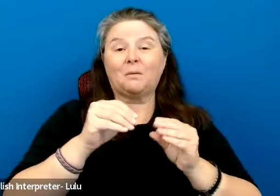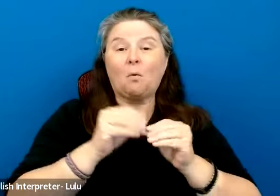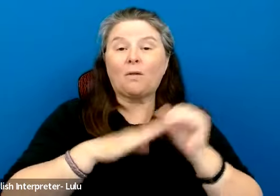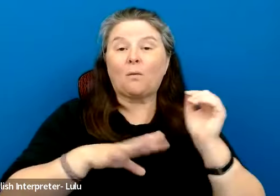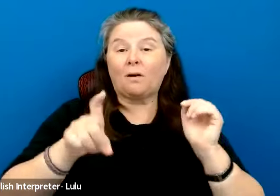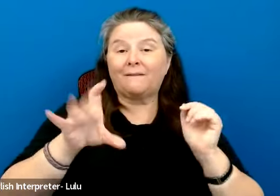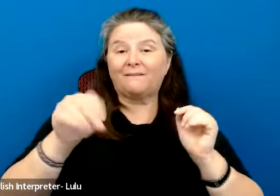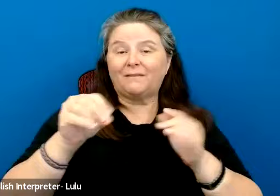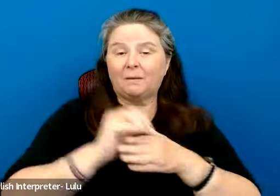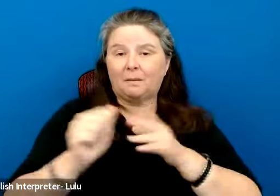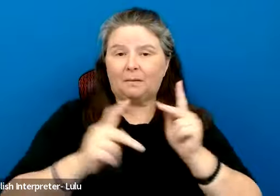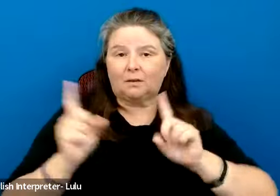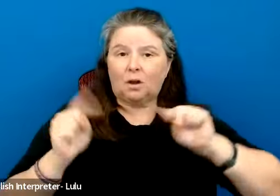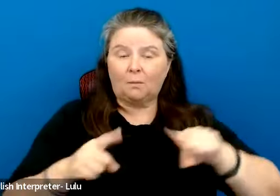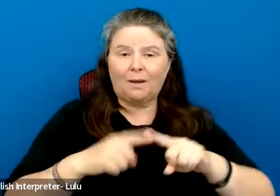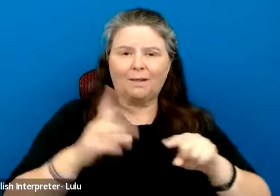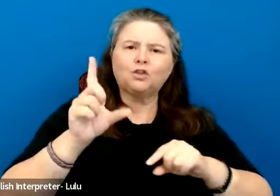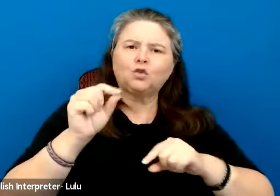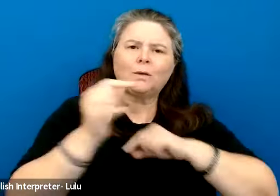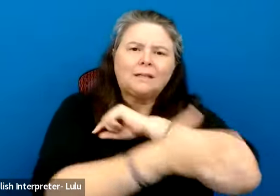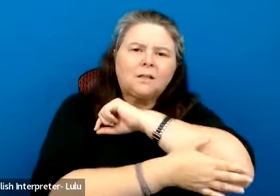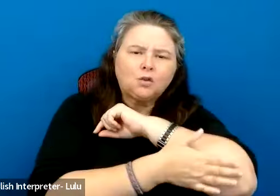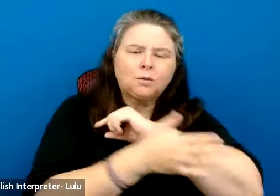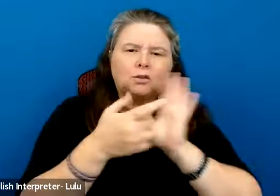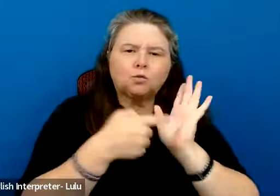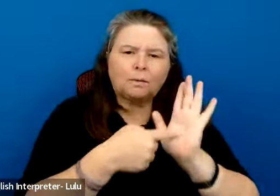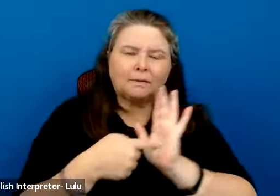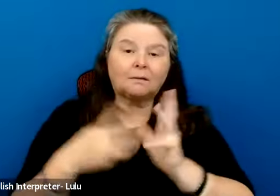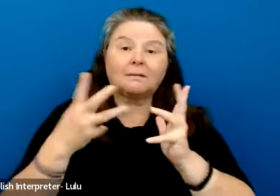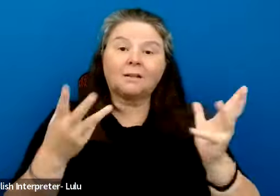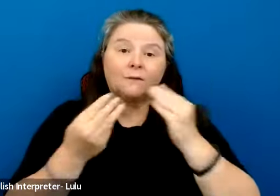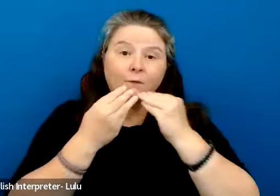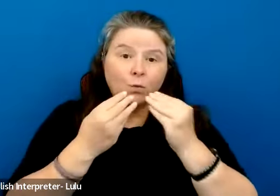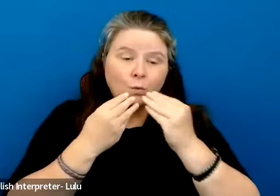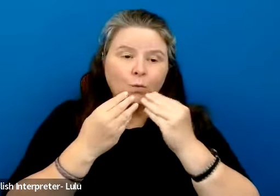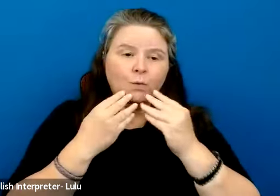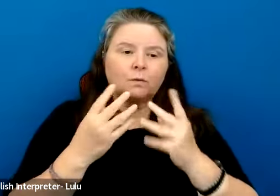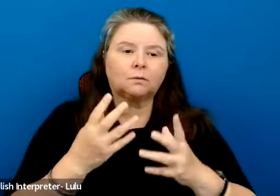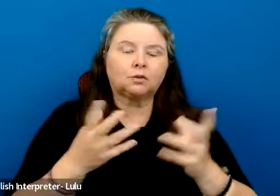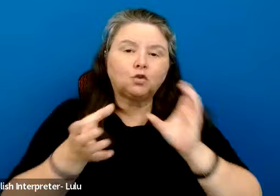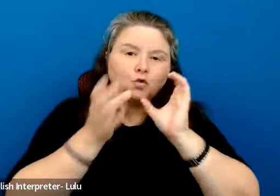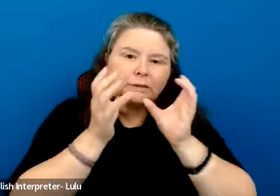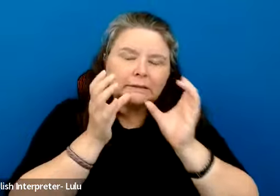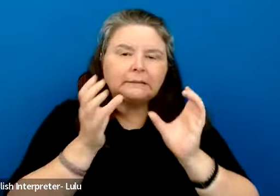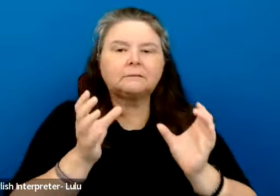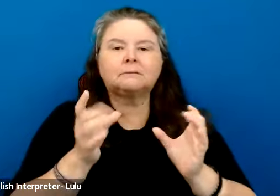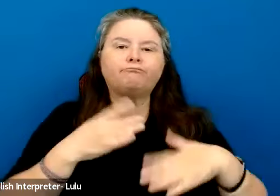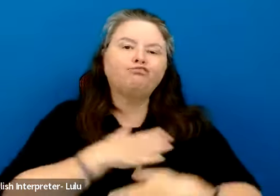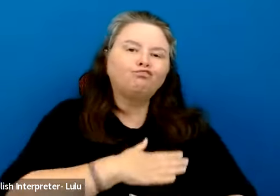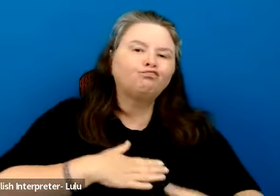We had like 20 countries represented, lots of food, lots of drink and